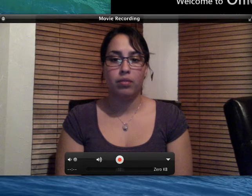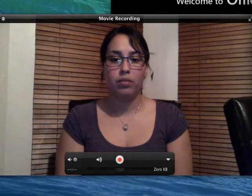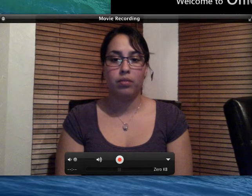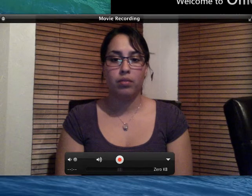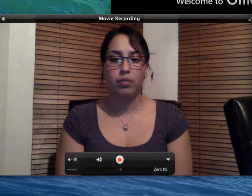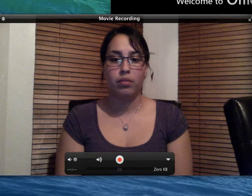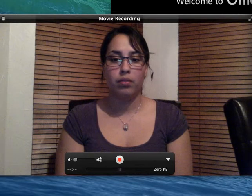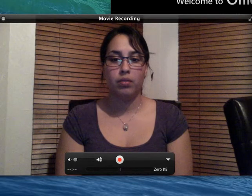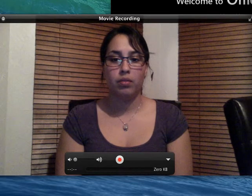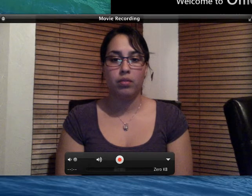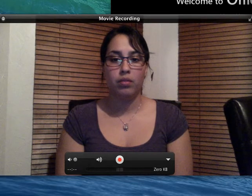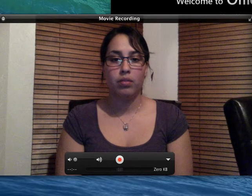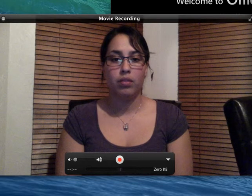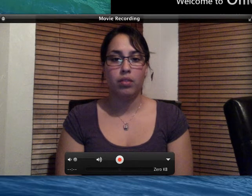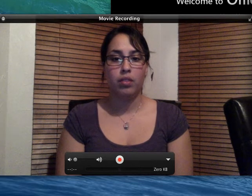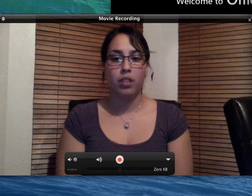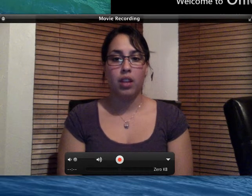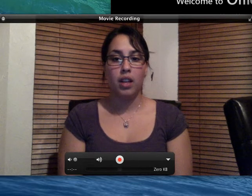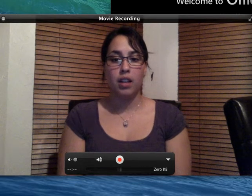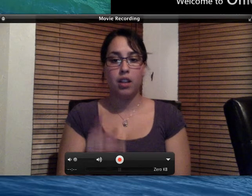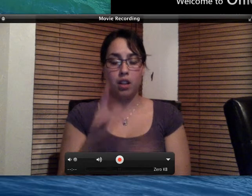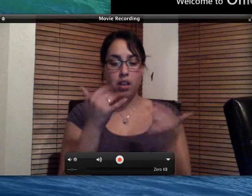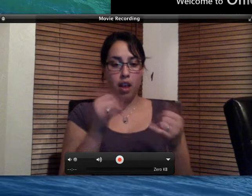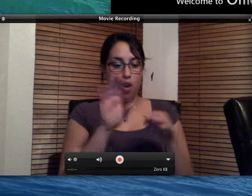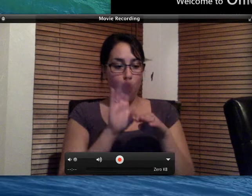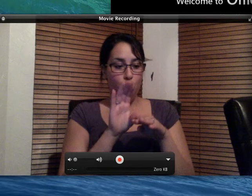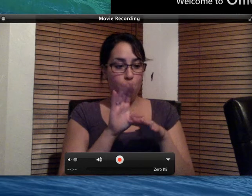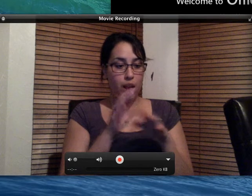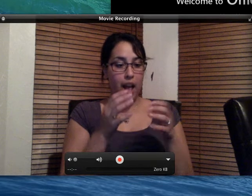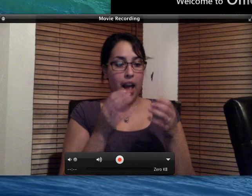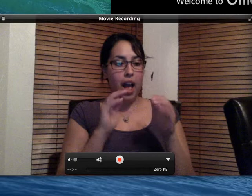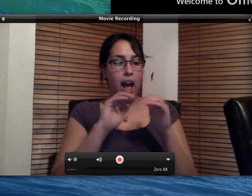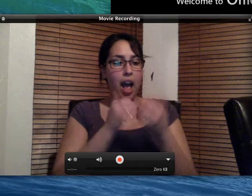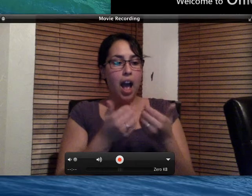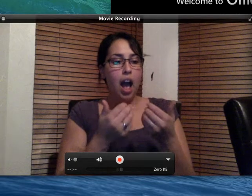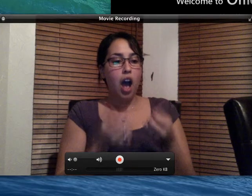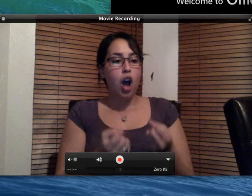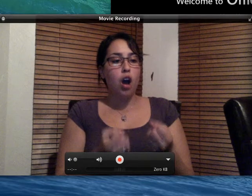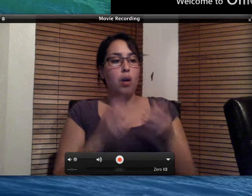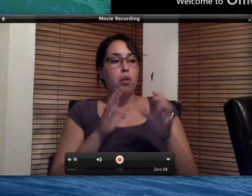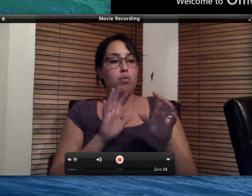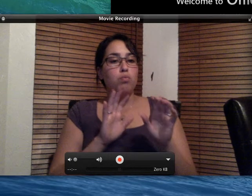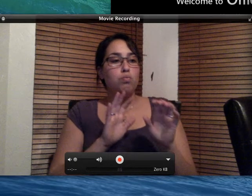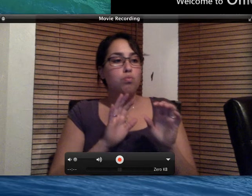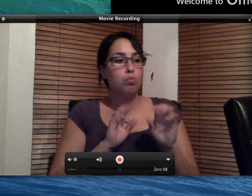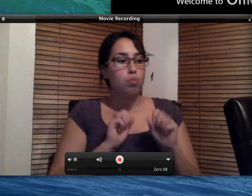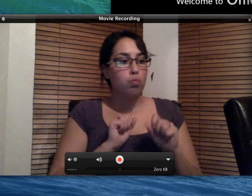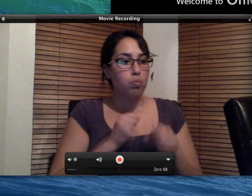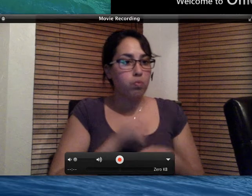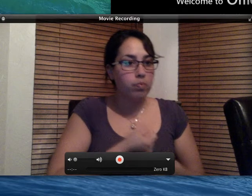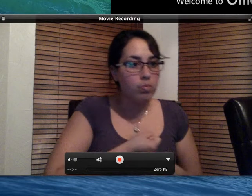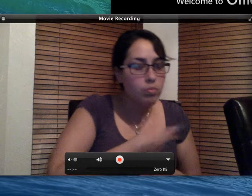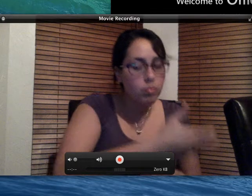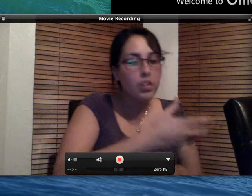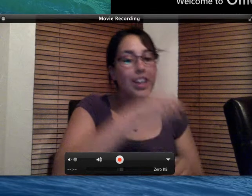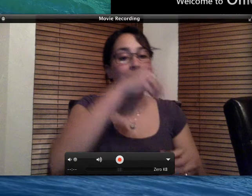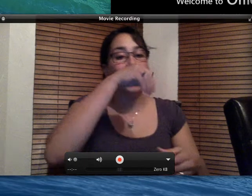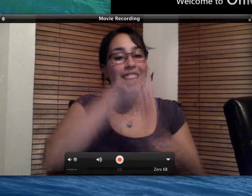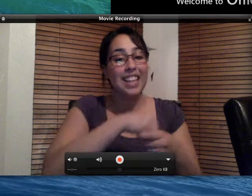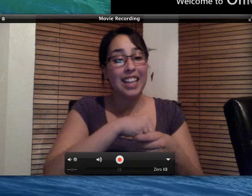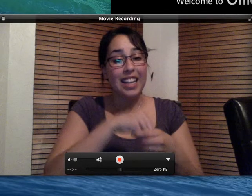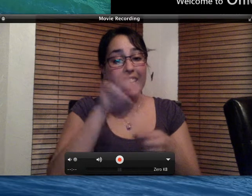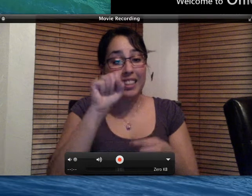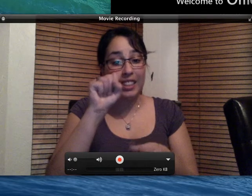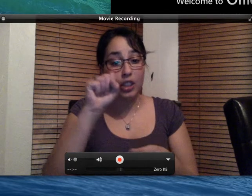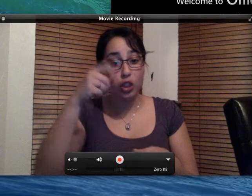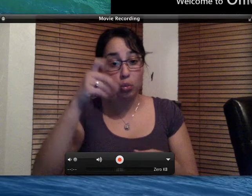thrown against the cervix was a factor in fertility. And Kinsey thought it was bunk, so he got to work. He got